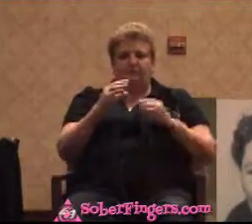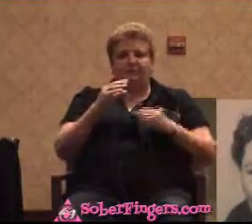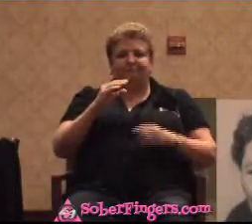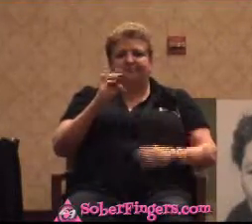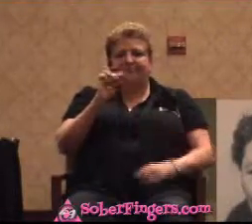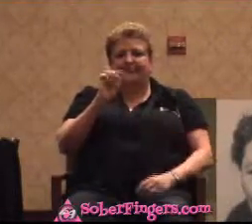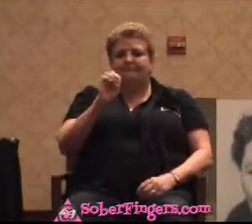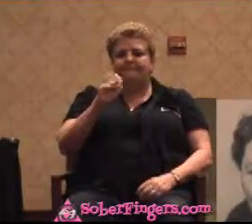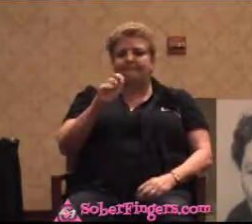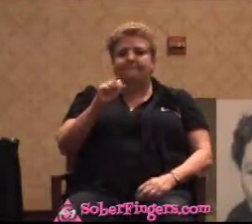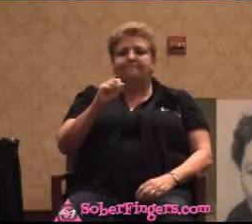that they wanted to go to McDonald's.